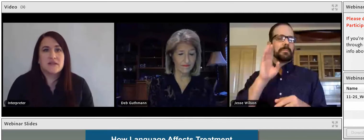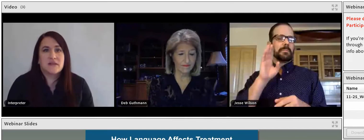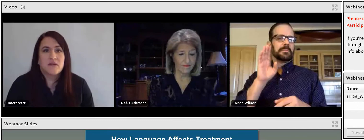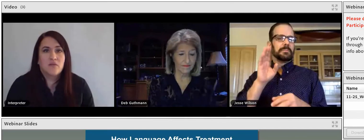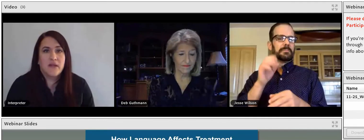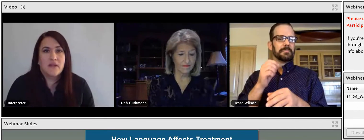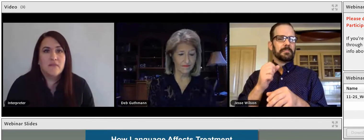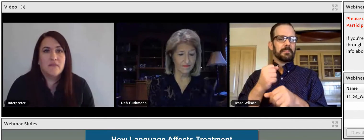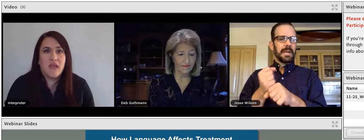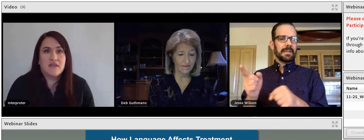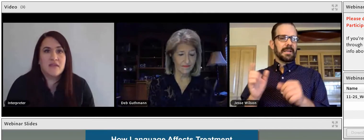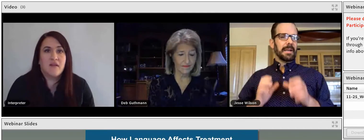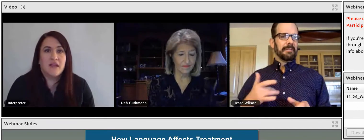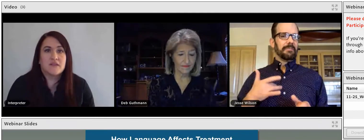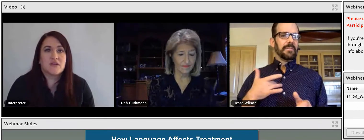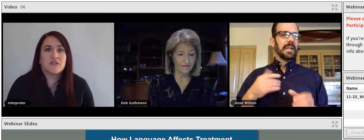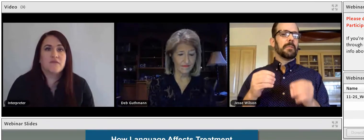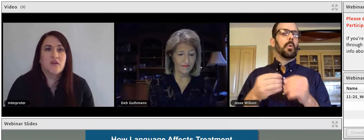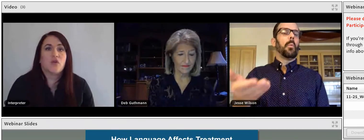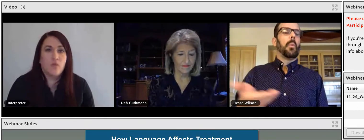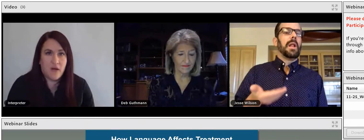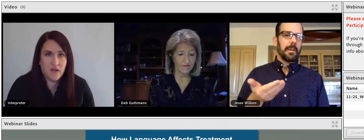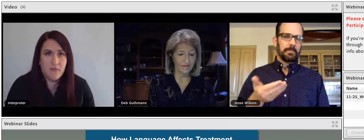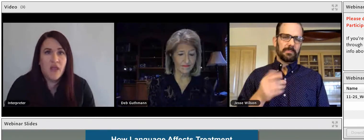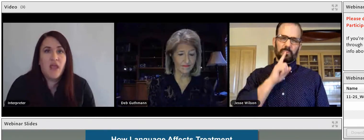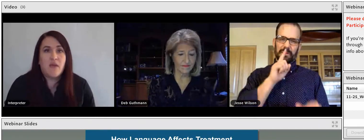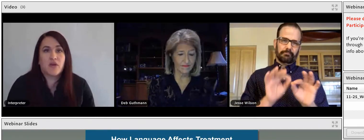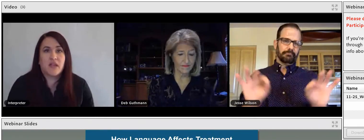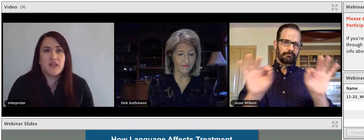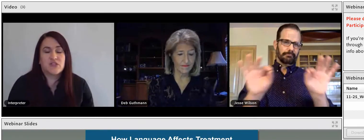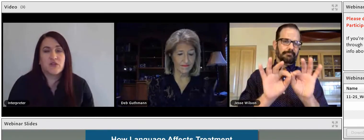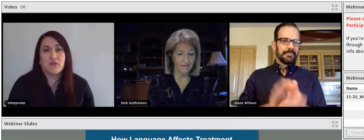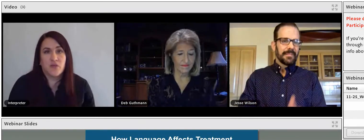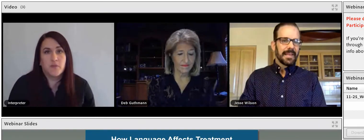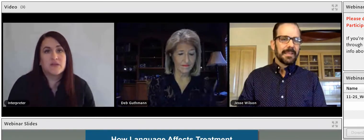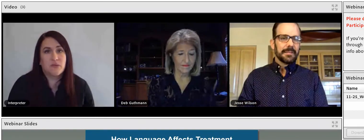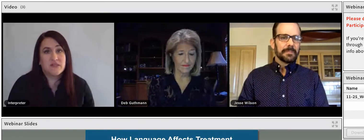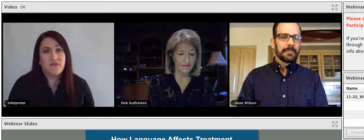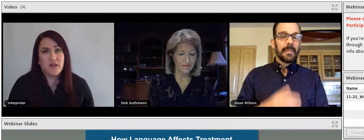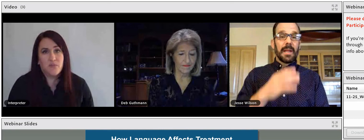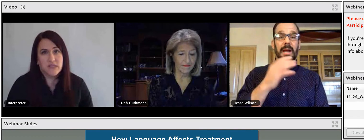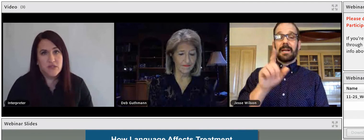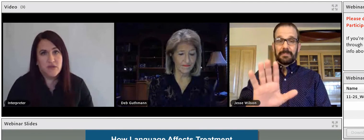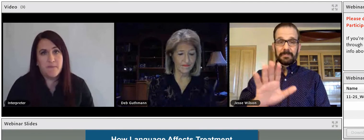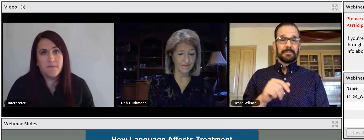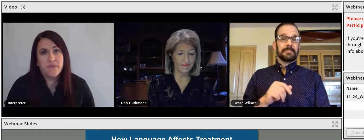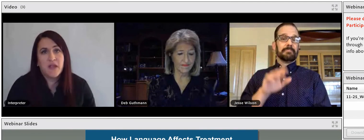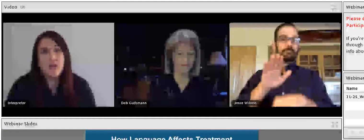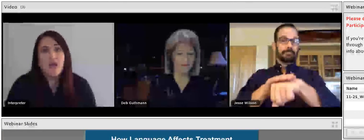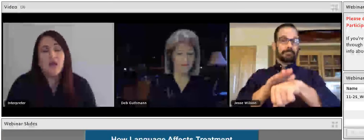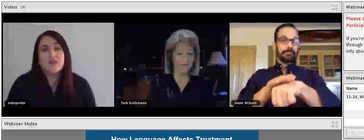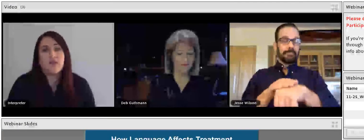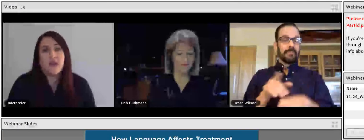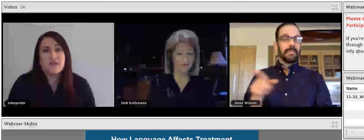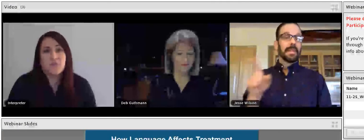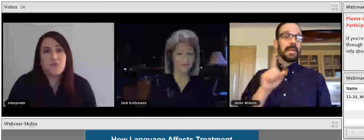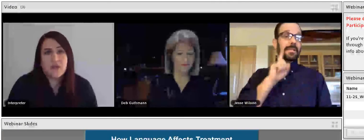simple questions will make the client start to feel more welcome and more engaged with the group. So it's very important to do